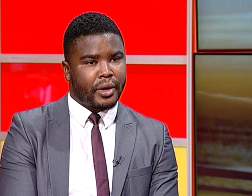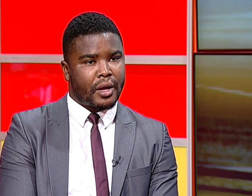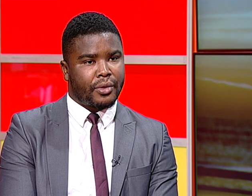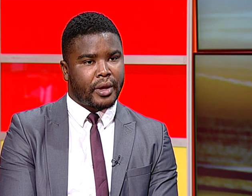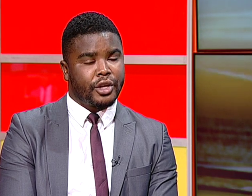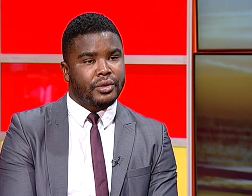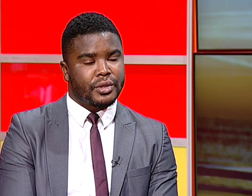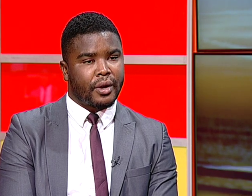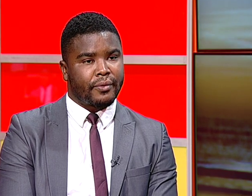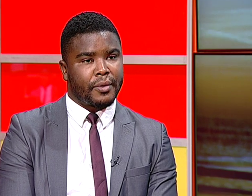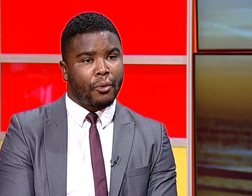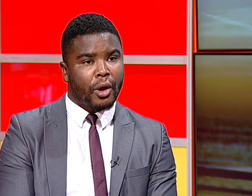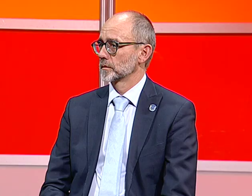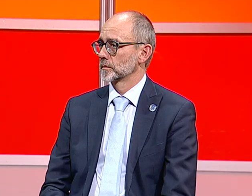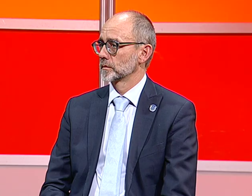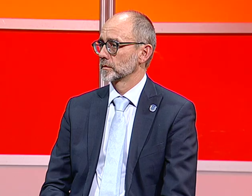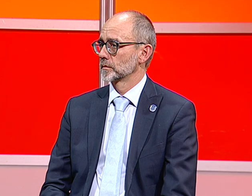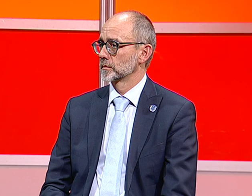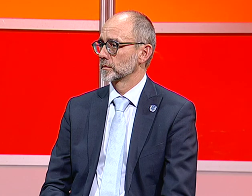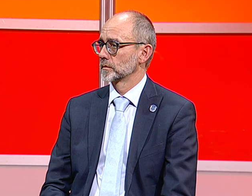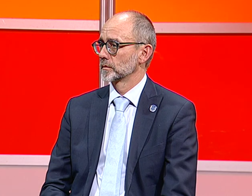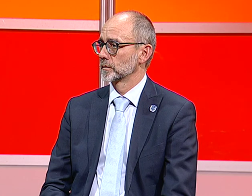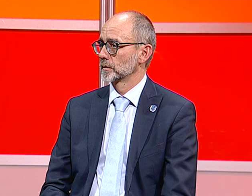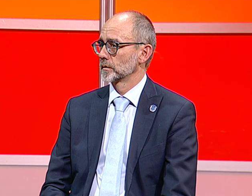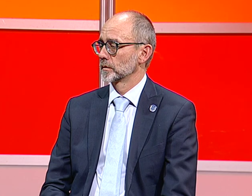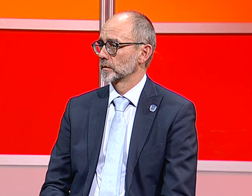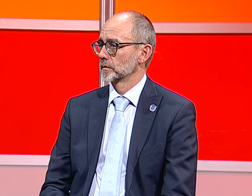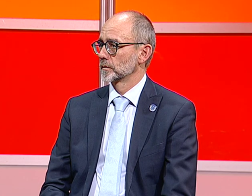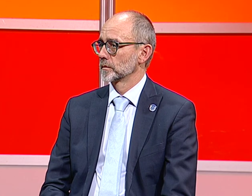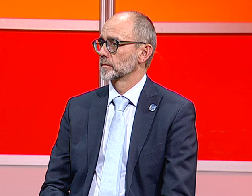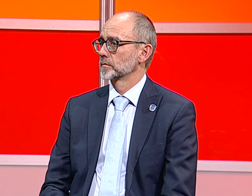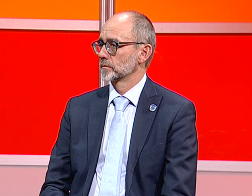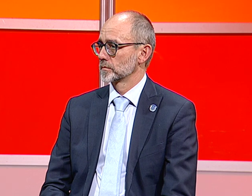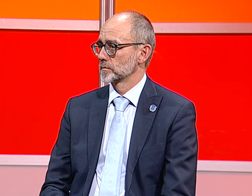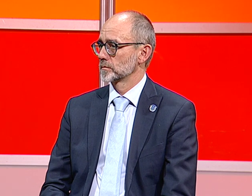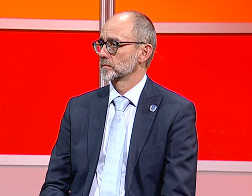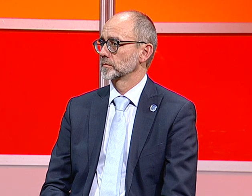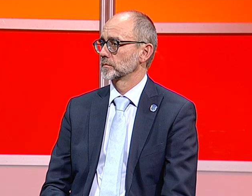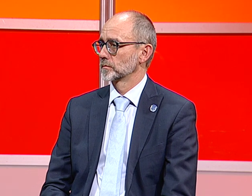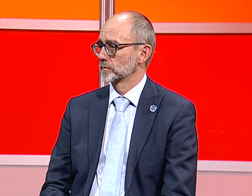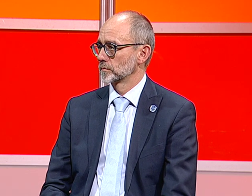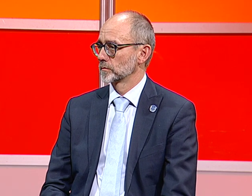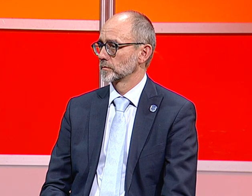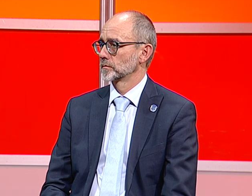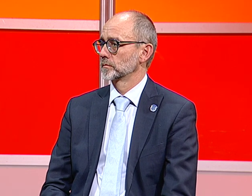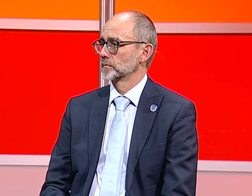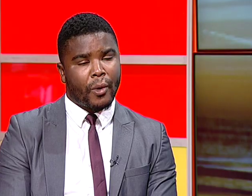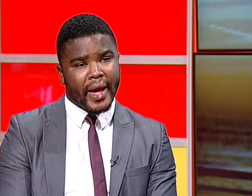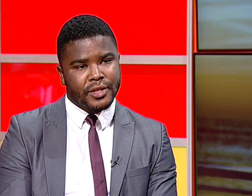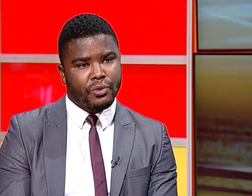out, the issues of employment, for instance, you know, which is such a basic human right, yet such a struggle in our country. Where has it worked?